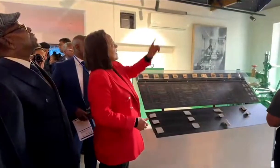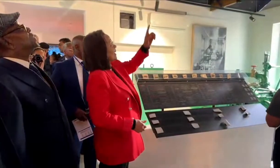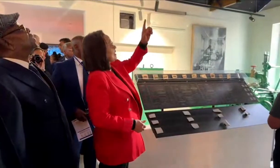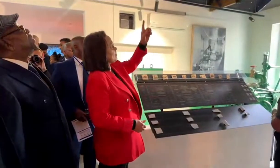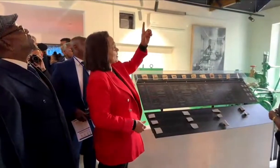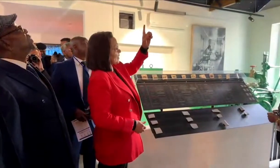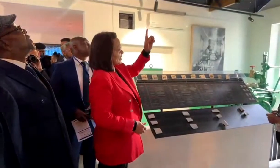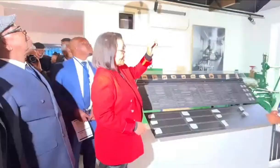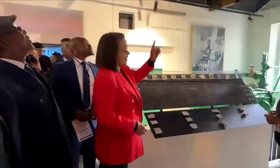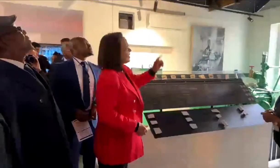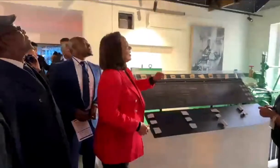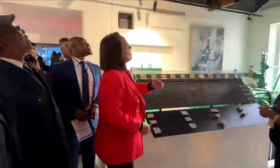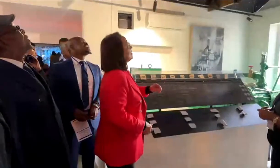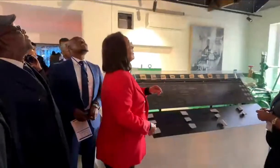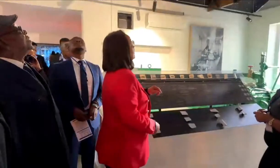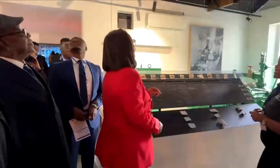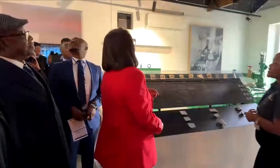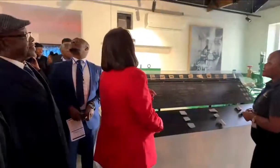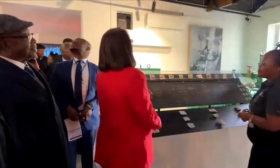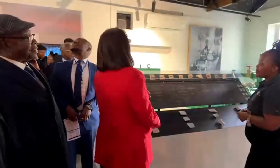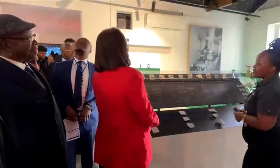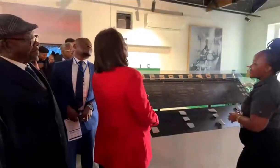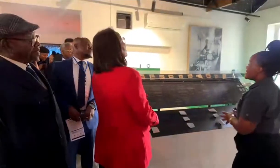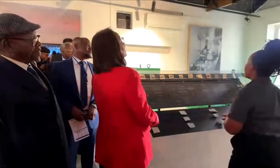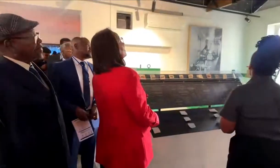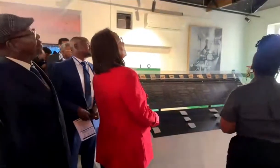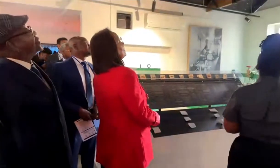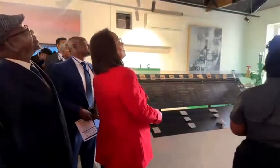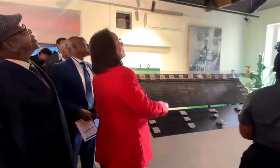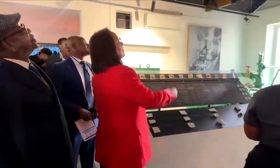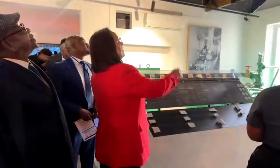For this, Yes, please.